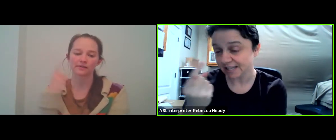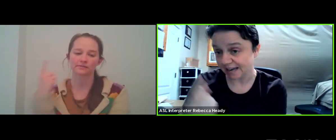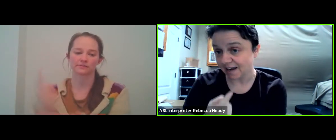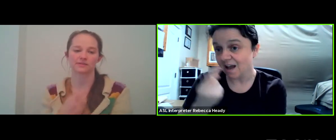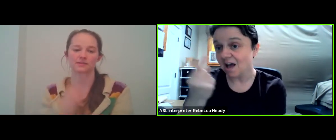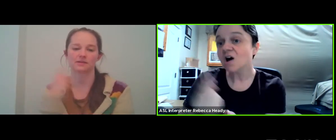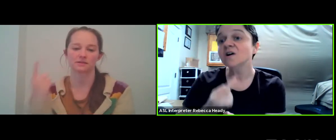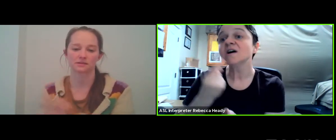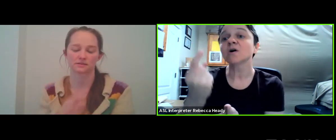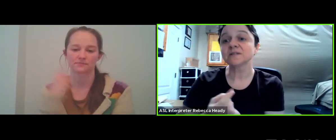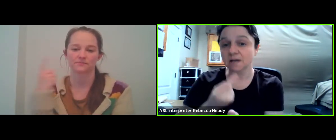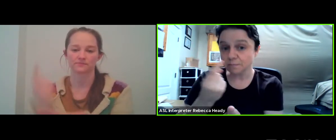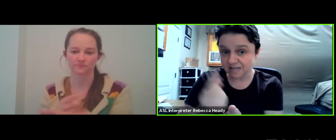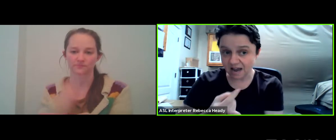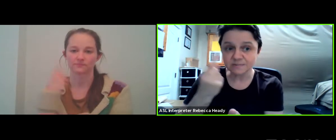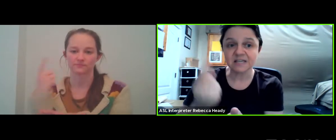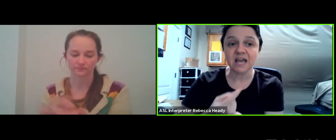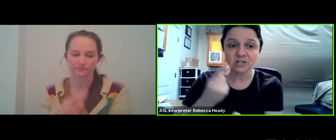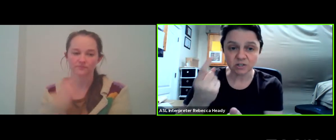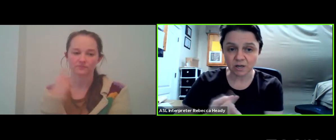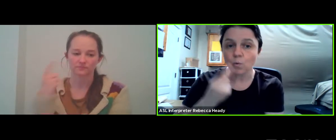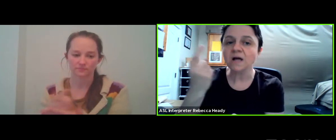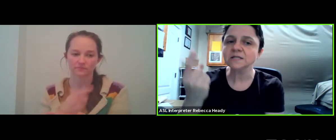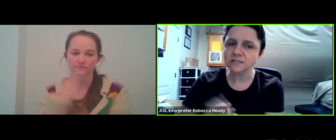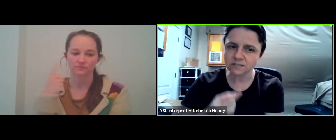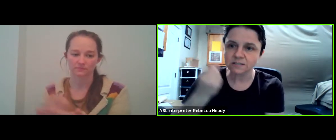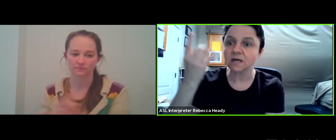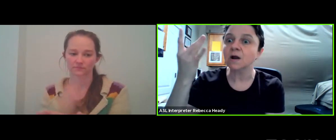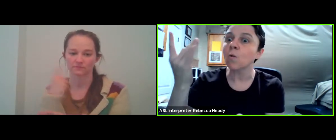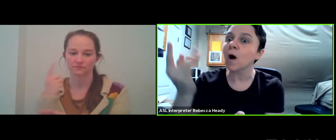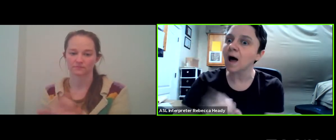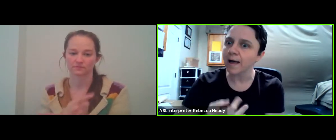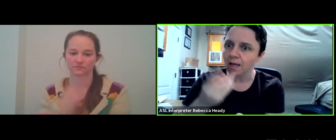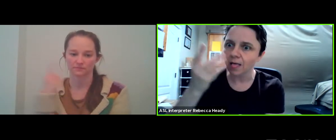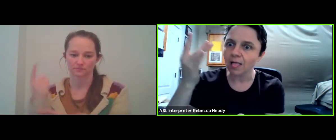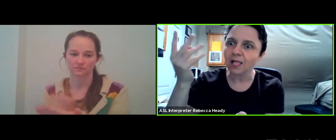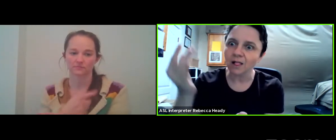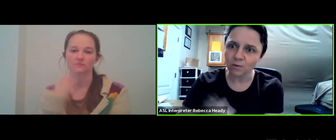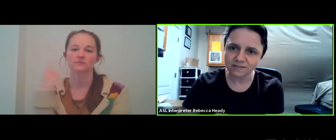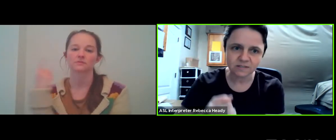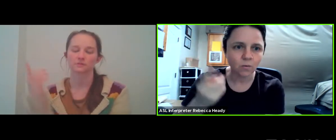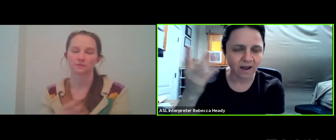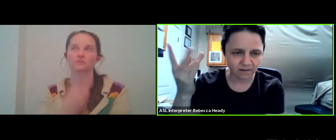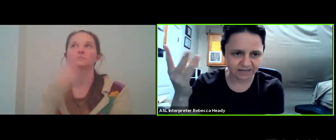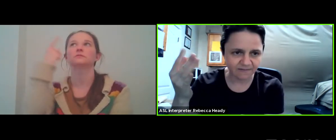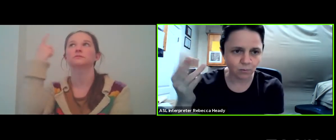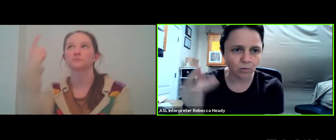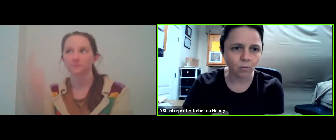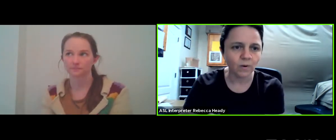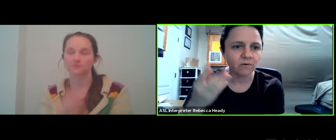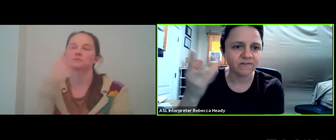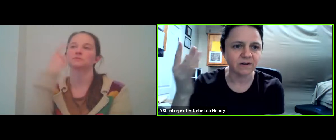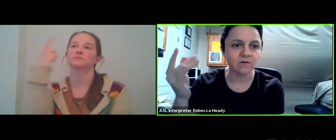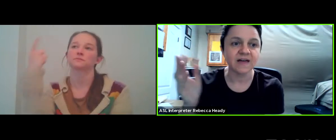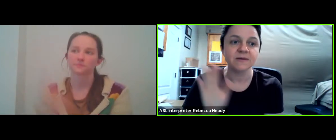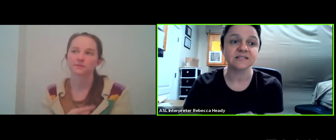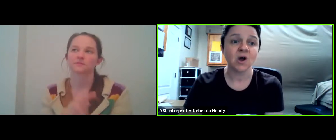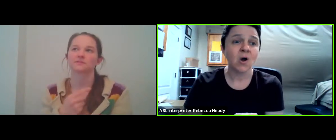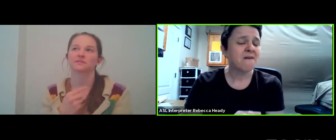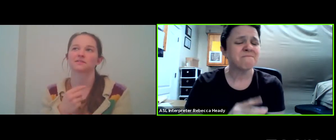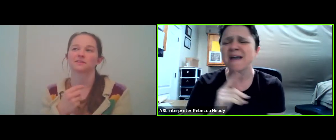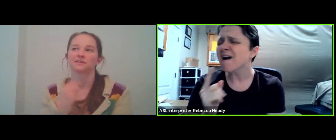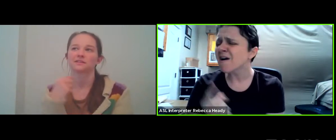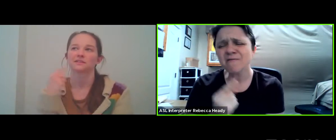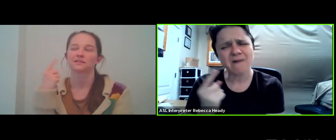Oh. Occasionally. Yeah. Sometimes, occasionally, once in a while, you can add the little wiggle thingle. That